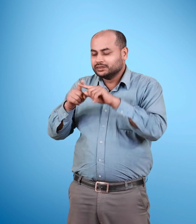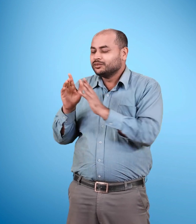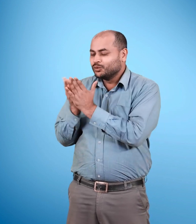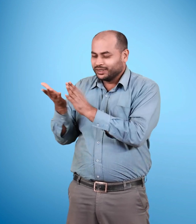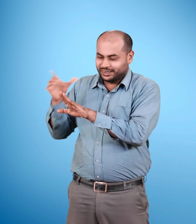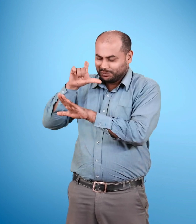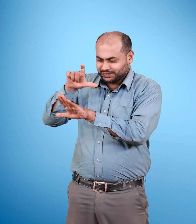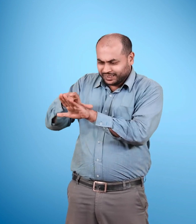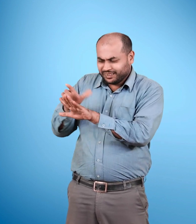newspapers.